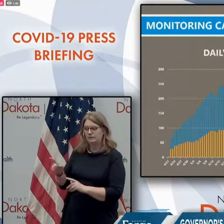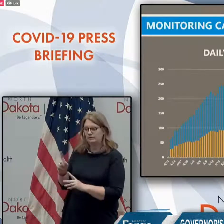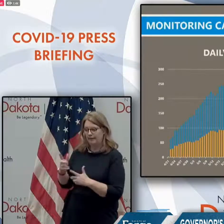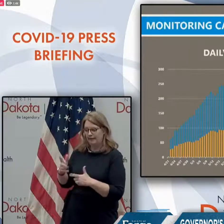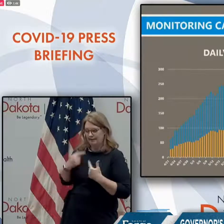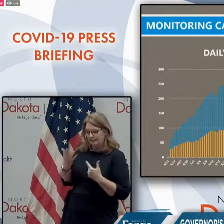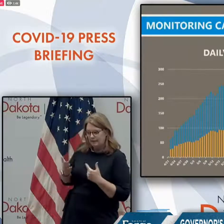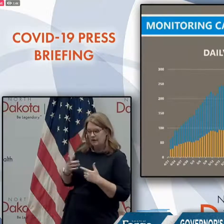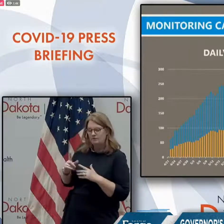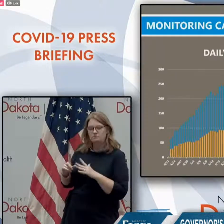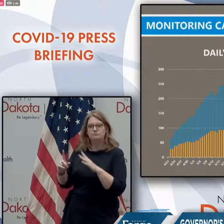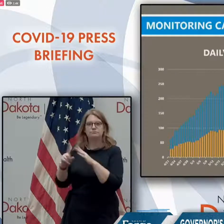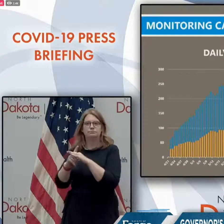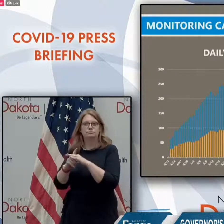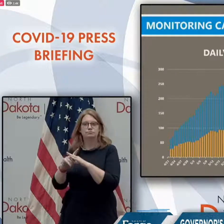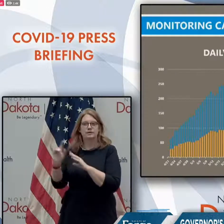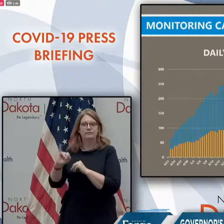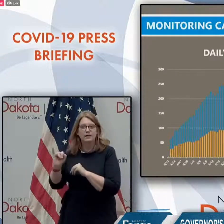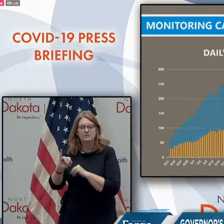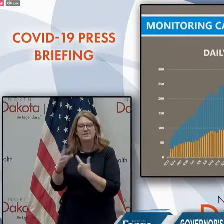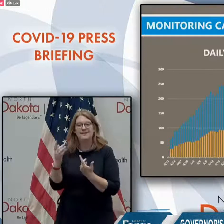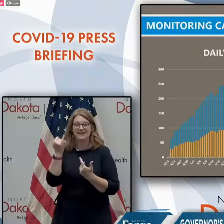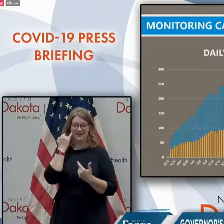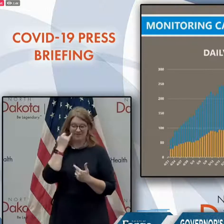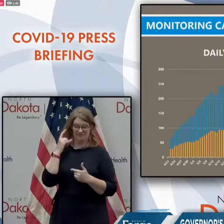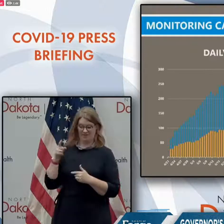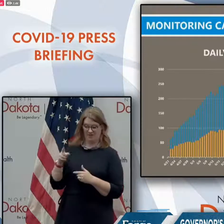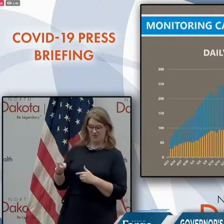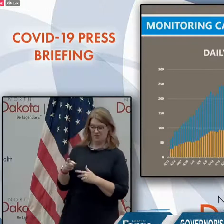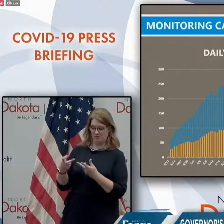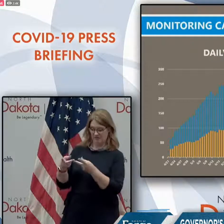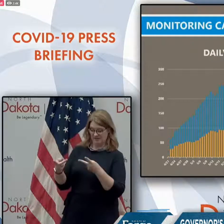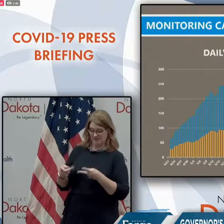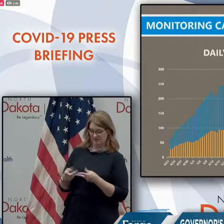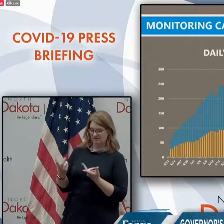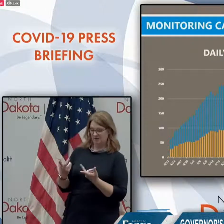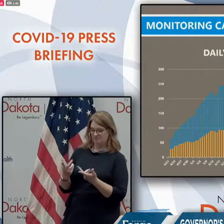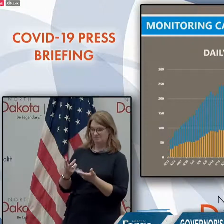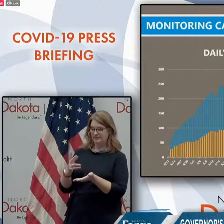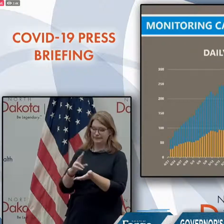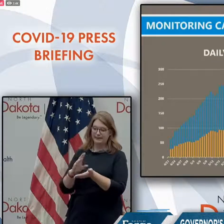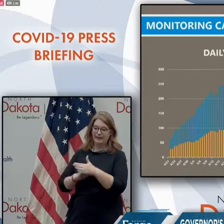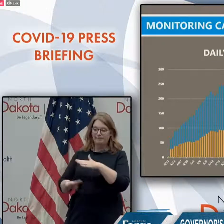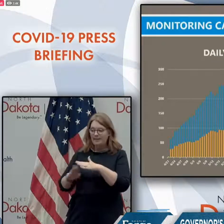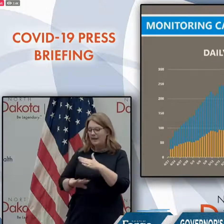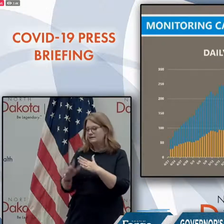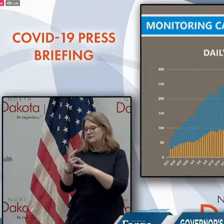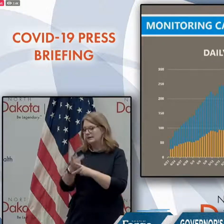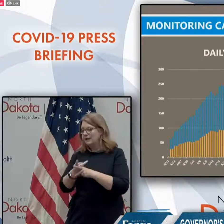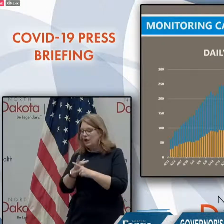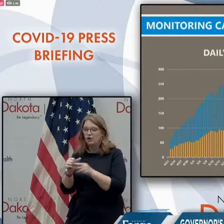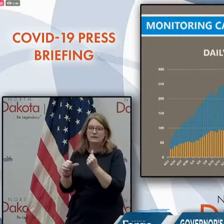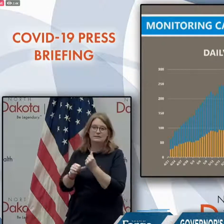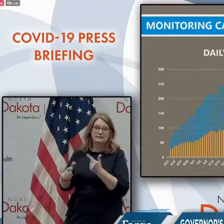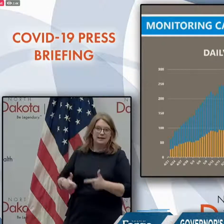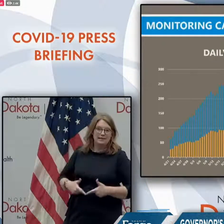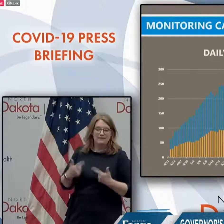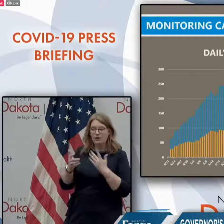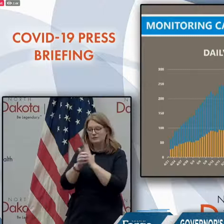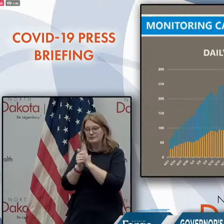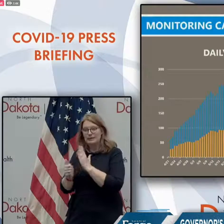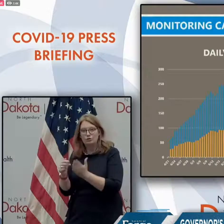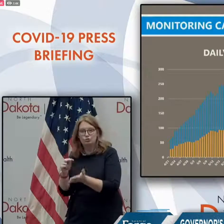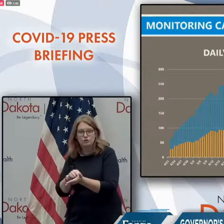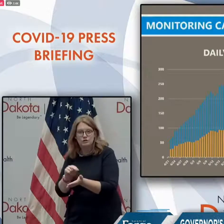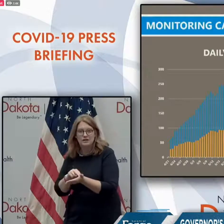a risk because if they're in a long-term care facility, whether that's basic care, assisted living, or skilled nursing,